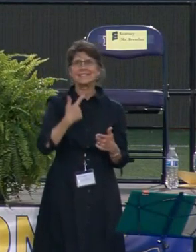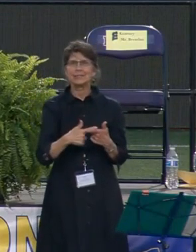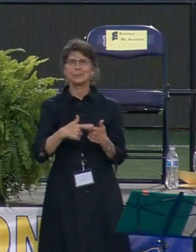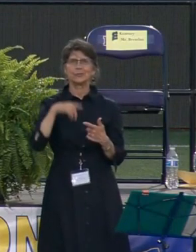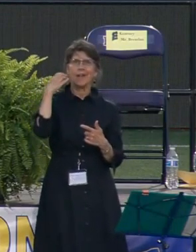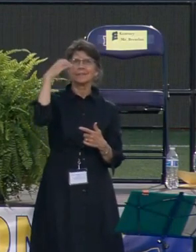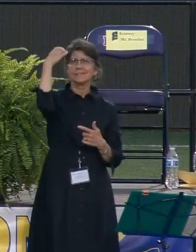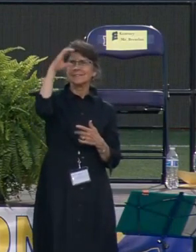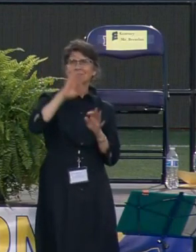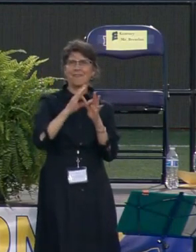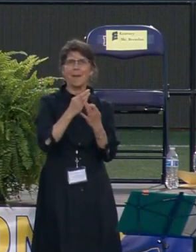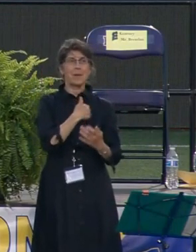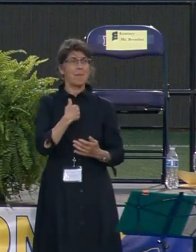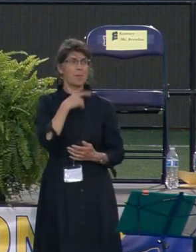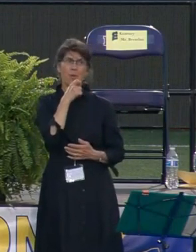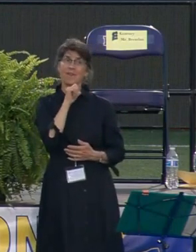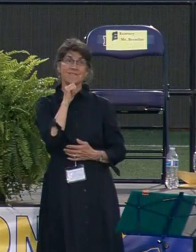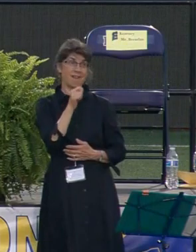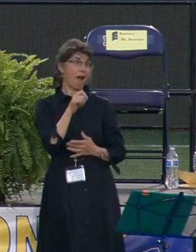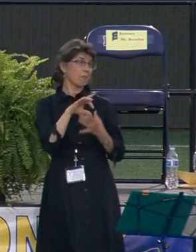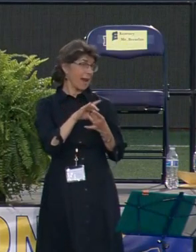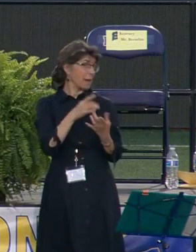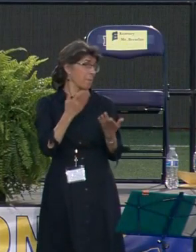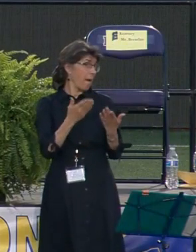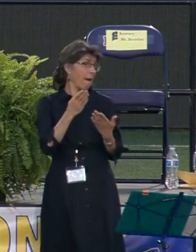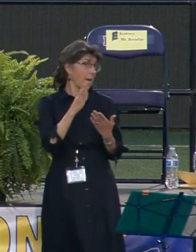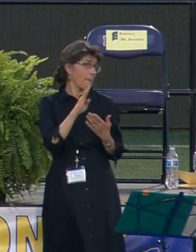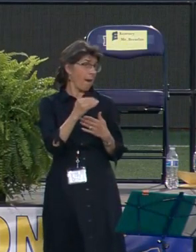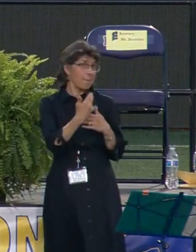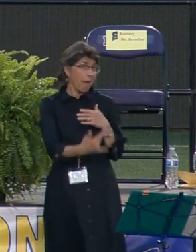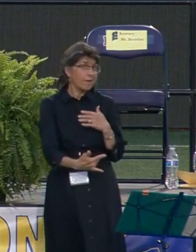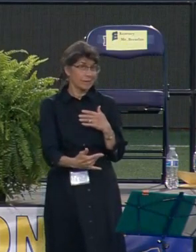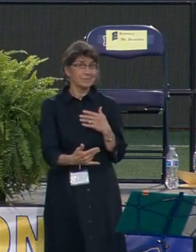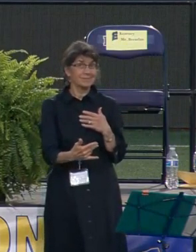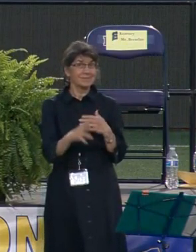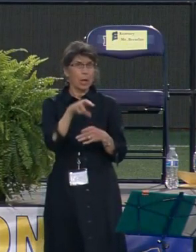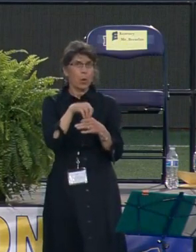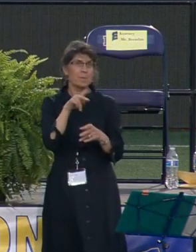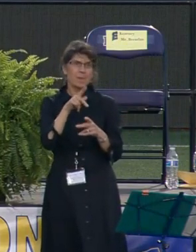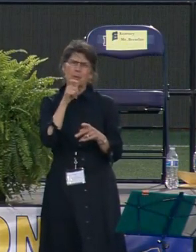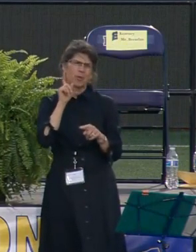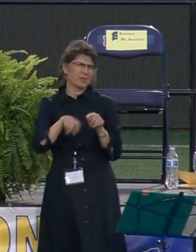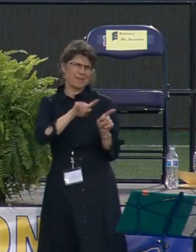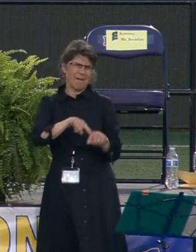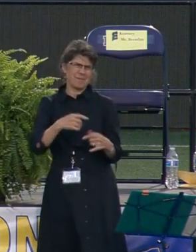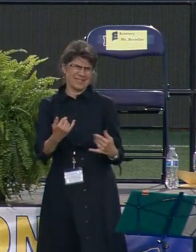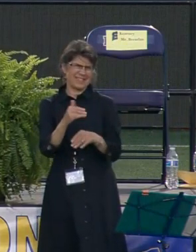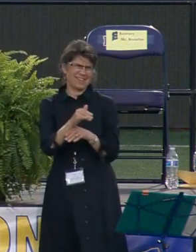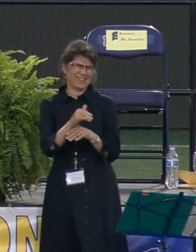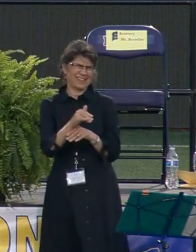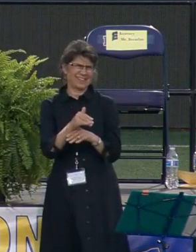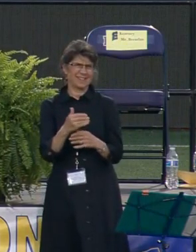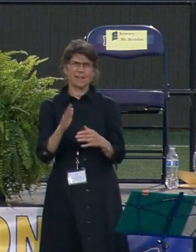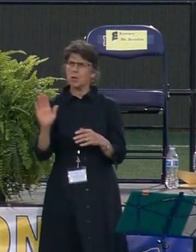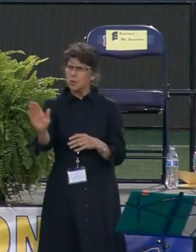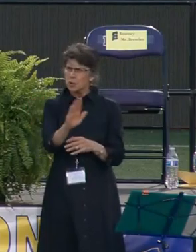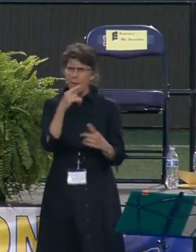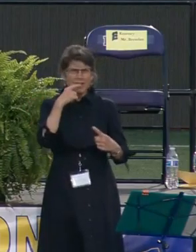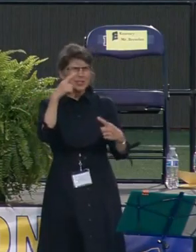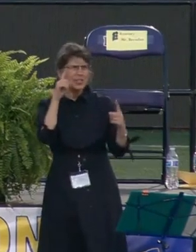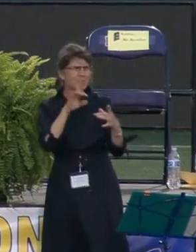cousins, your family members who are not related by blood. Including those who could not be here this evening. This achievement belongs